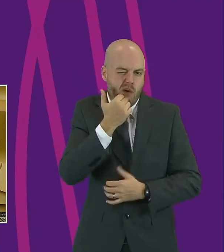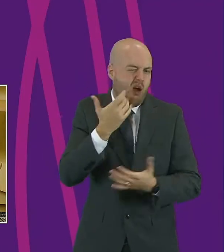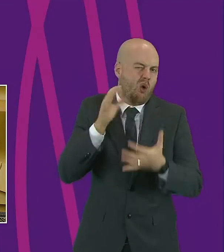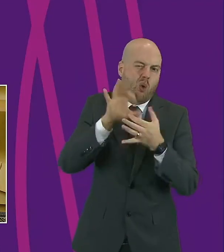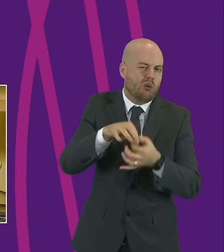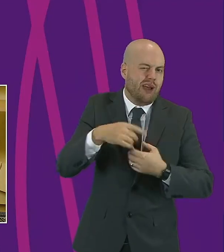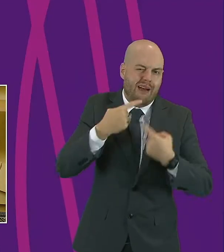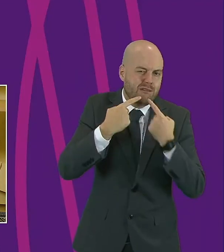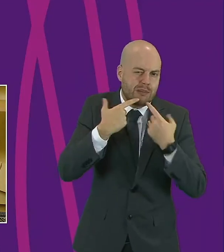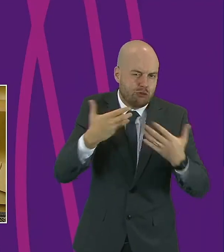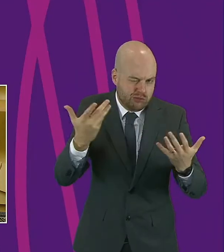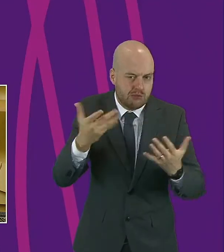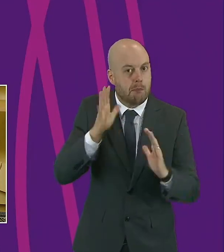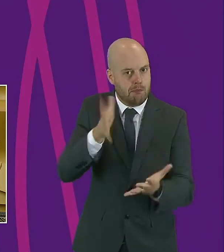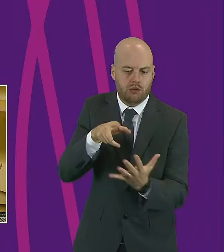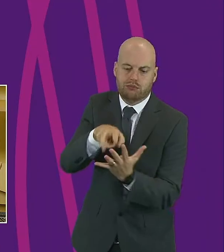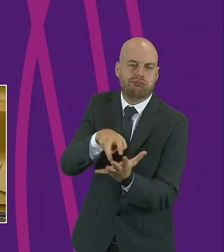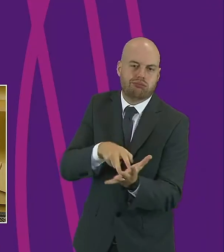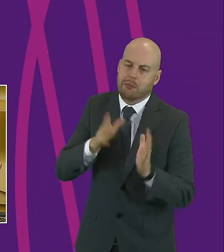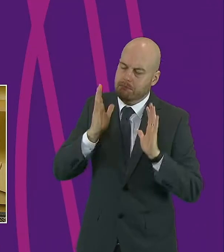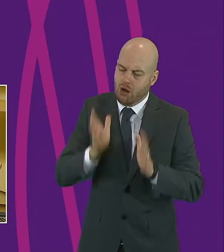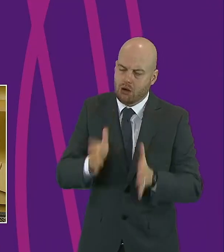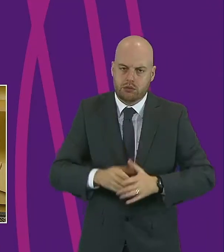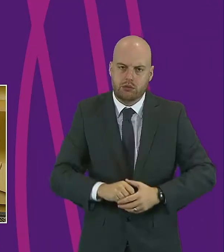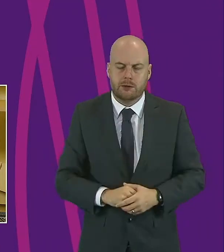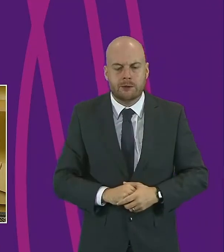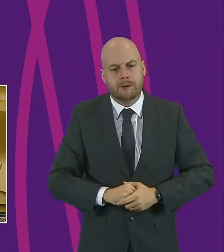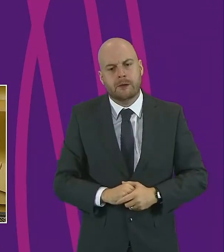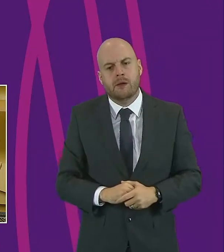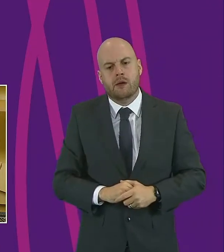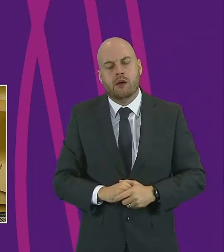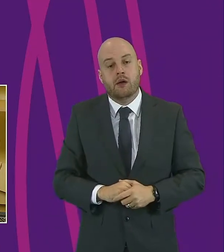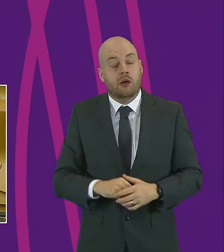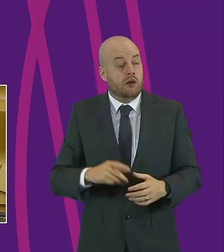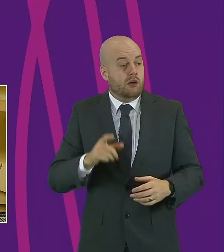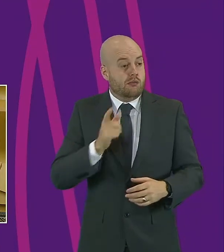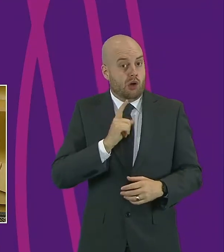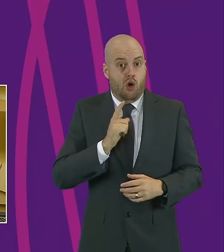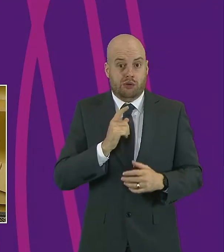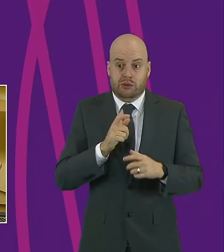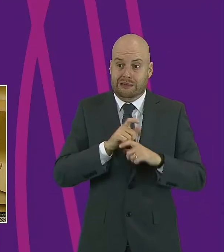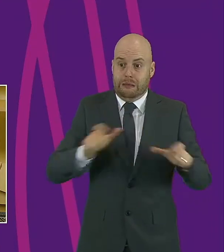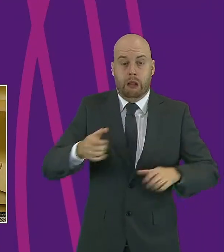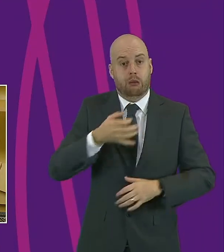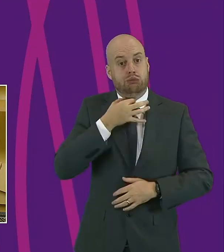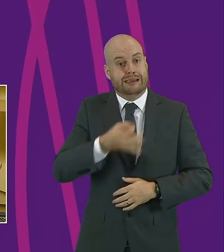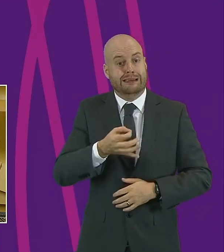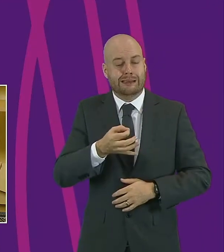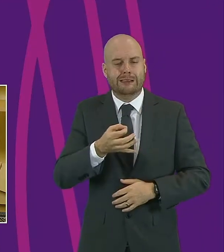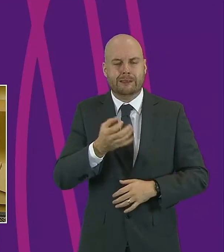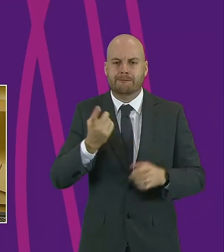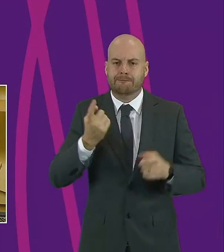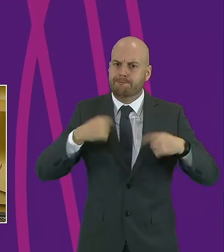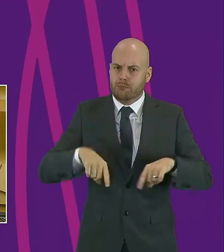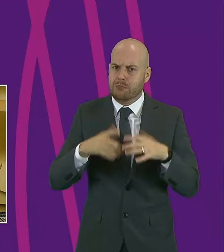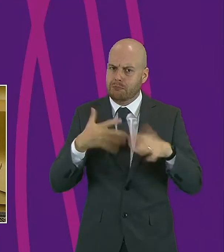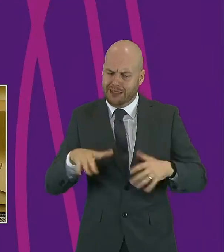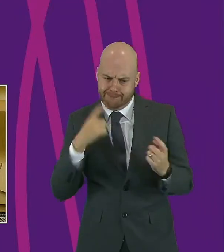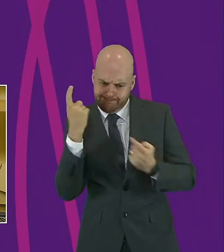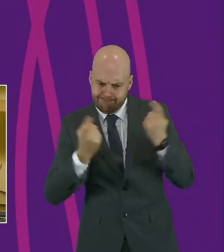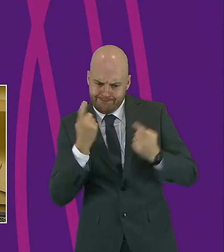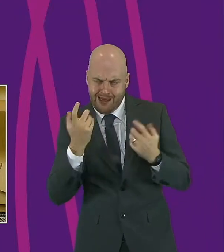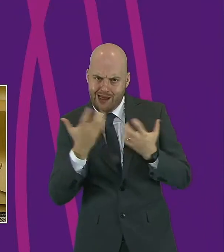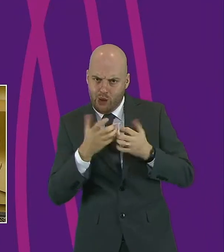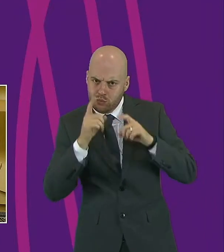Understanding the risks of these indoor settings has also made us think carefully about further changes and the need to ensure rigorous compliance with